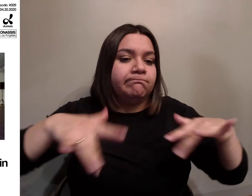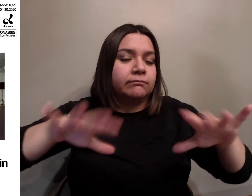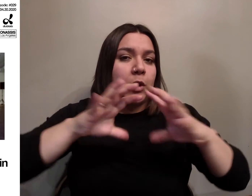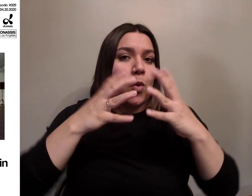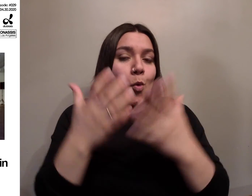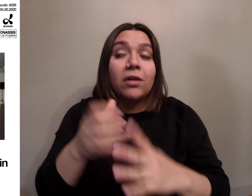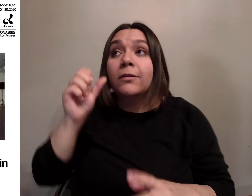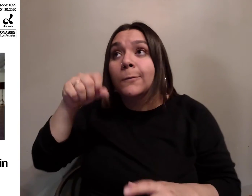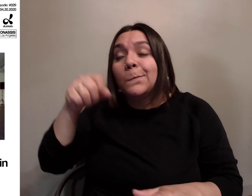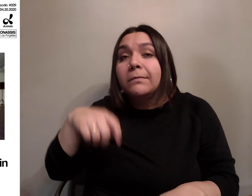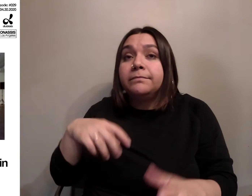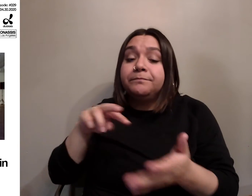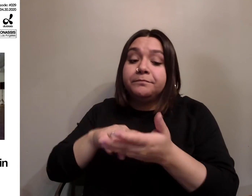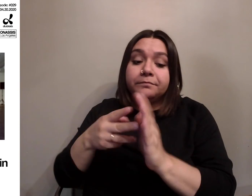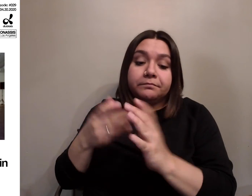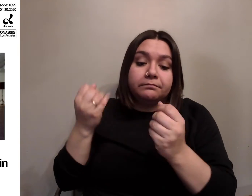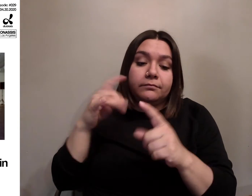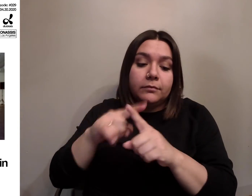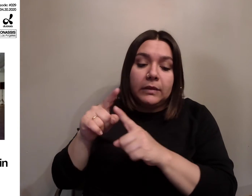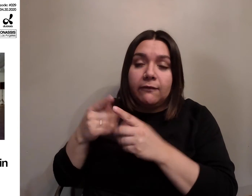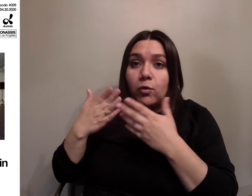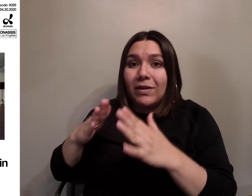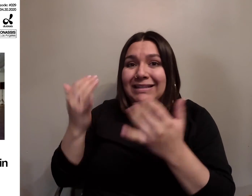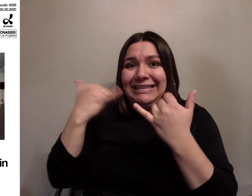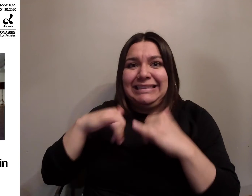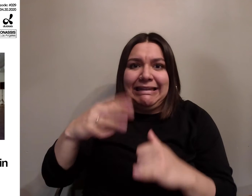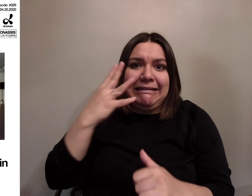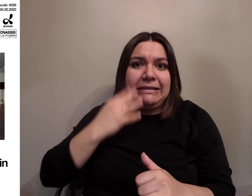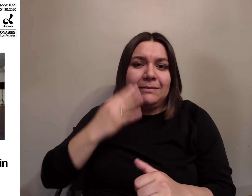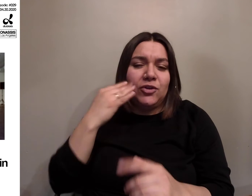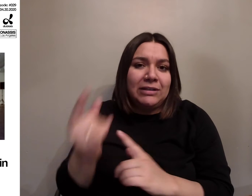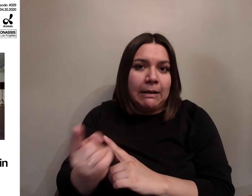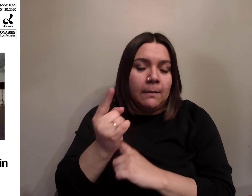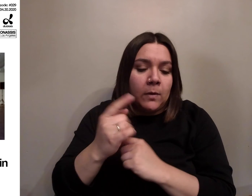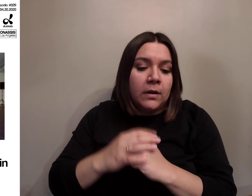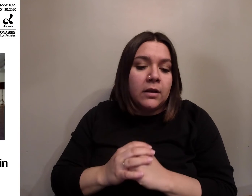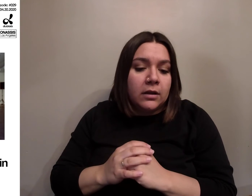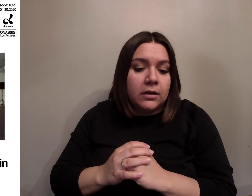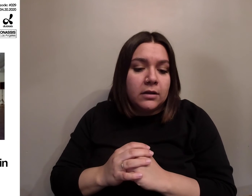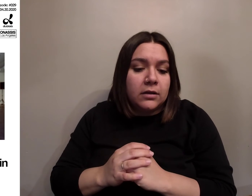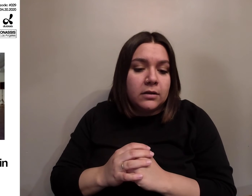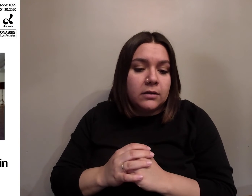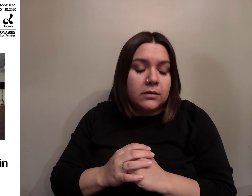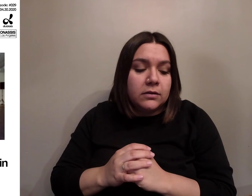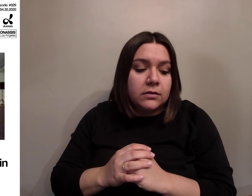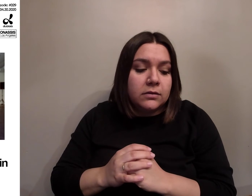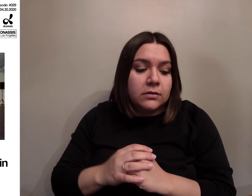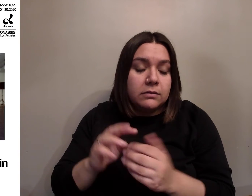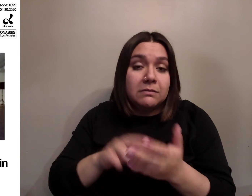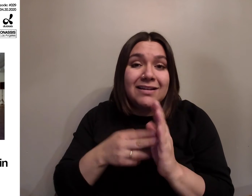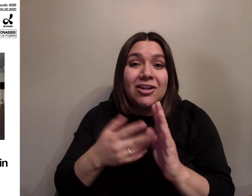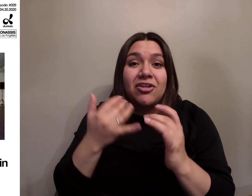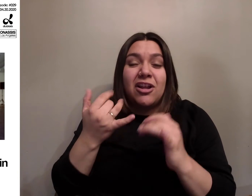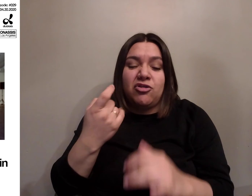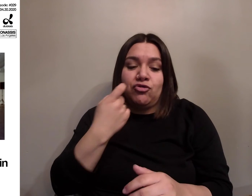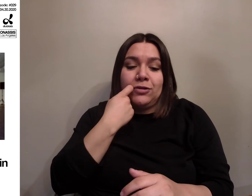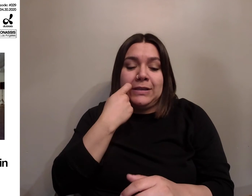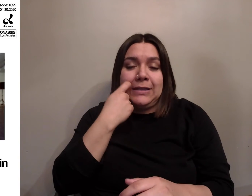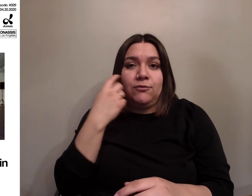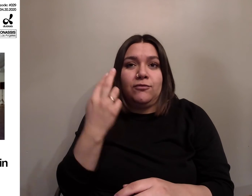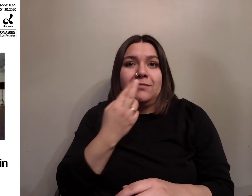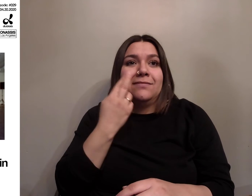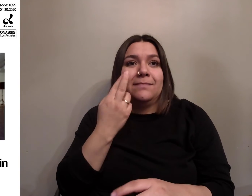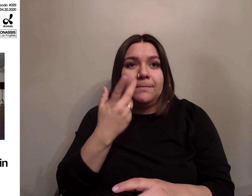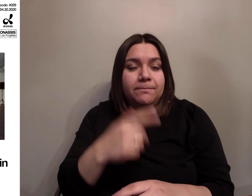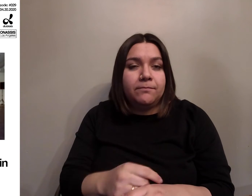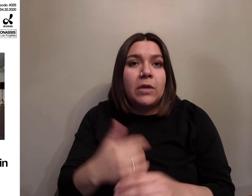producing events and not taking enough time to critically reflect on how to basically assess the